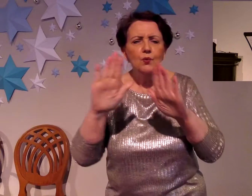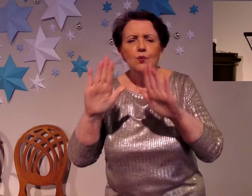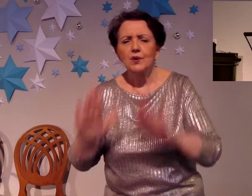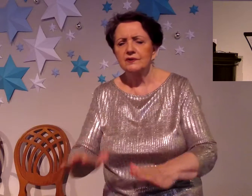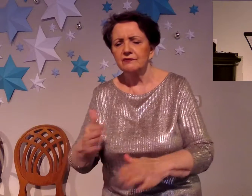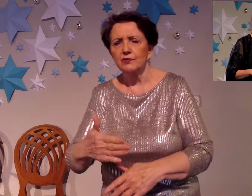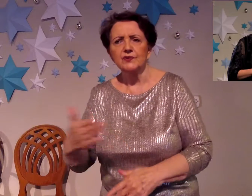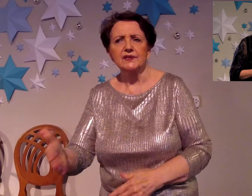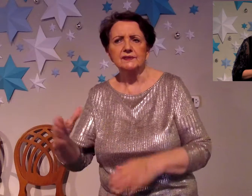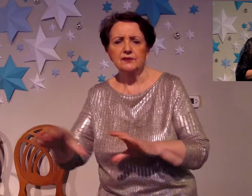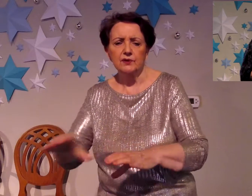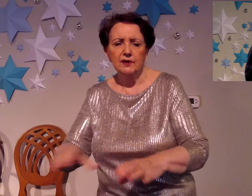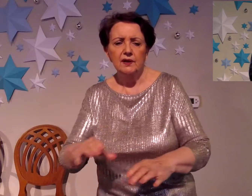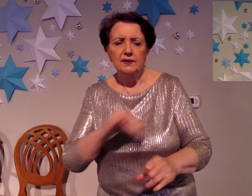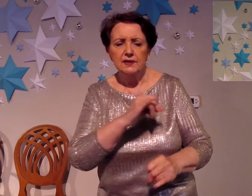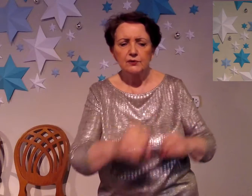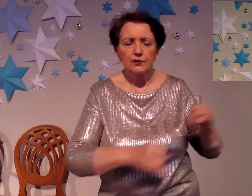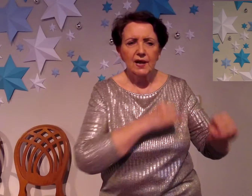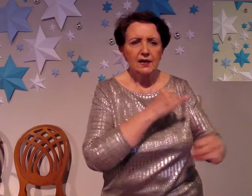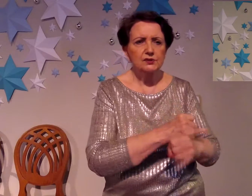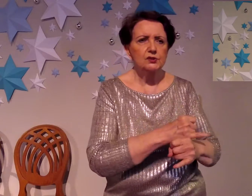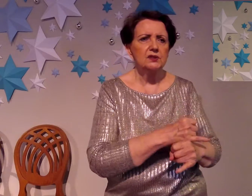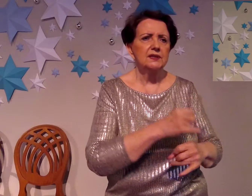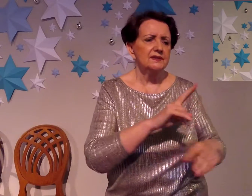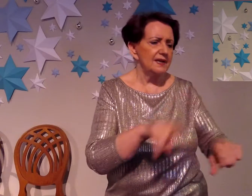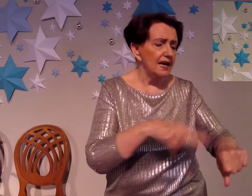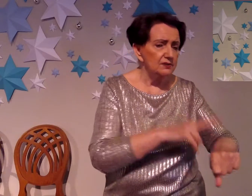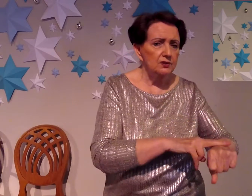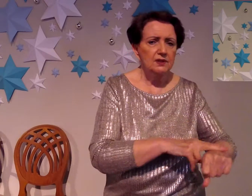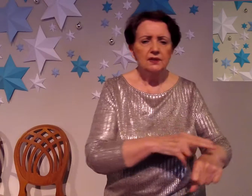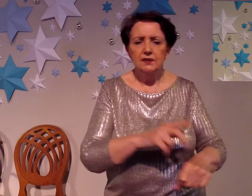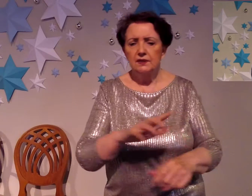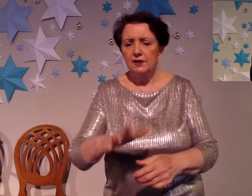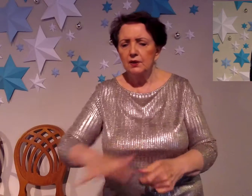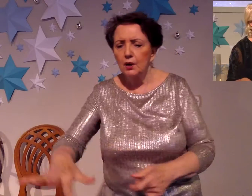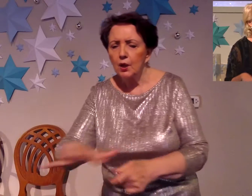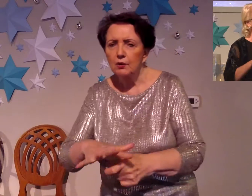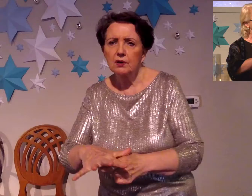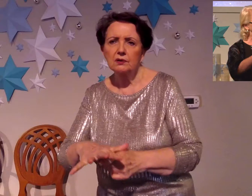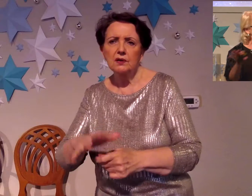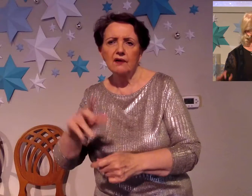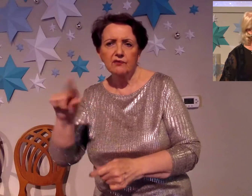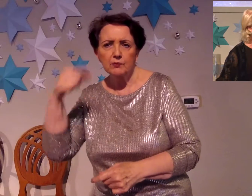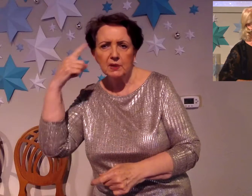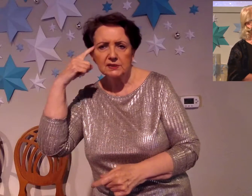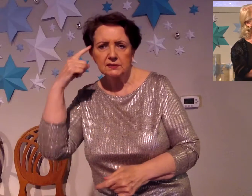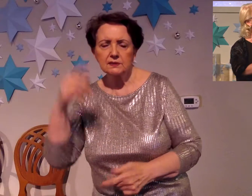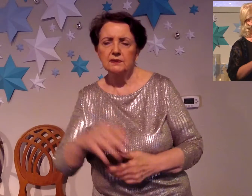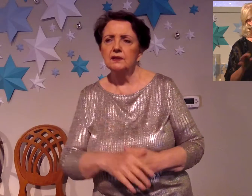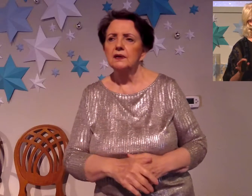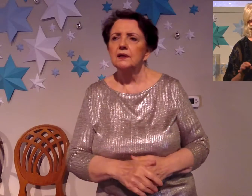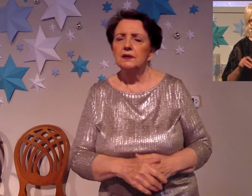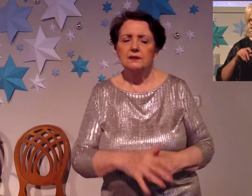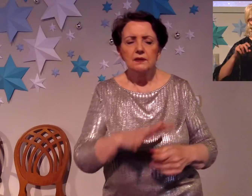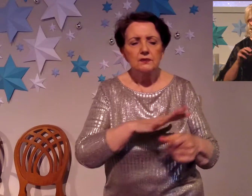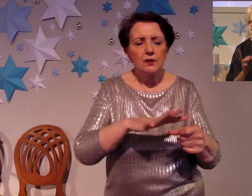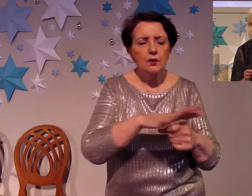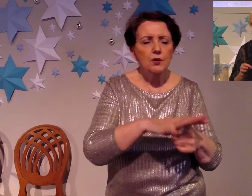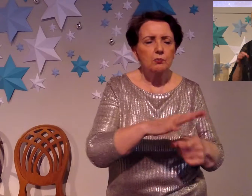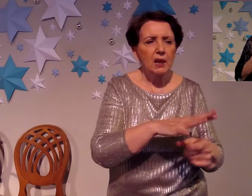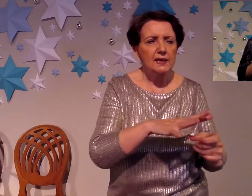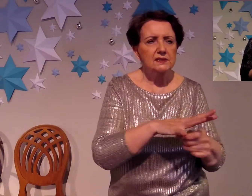nationally, internationally, in the business world, in local governments, in local places, and all the people who are